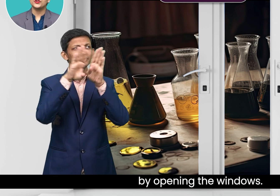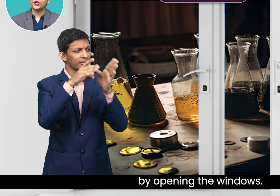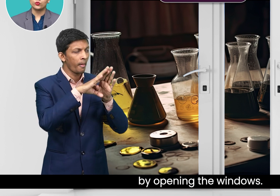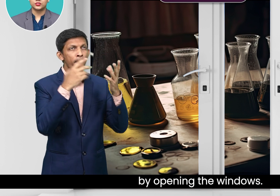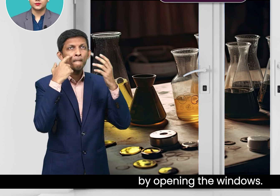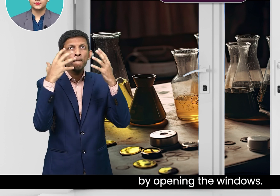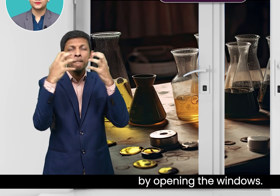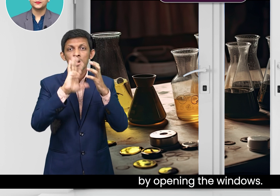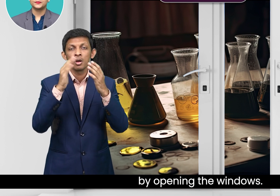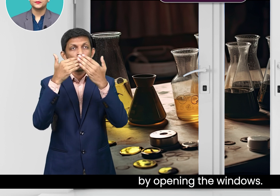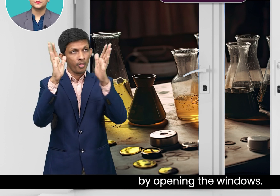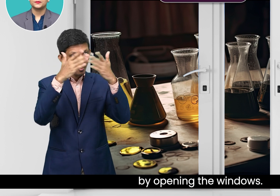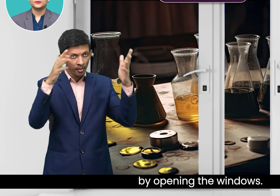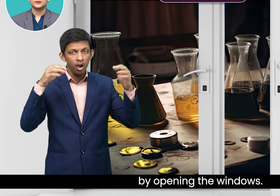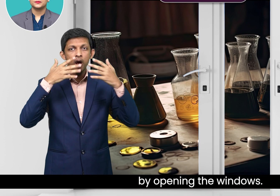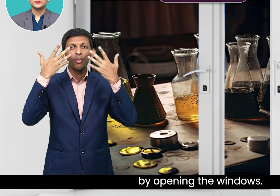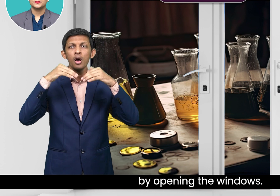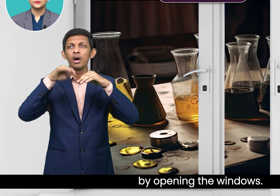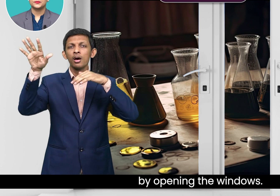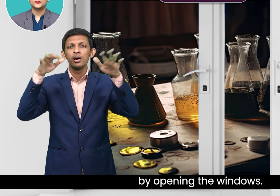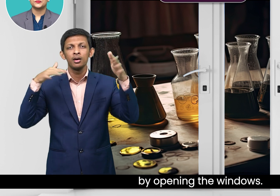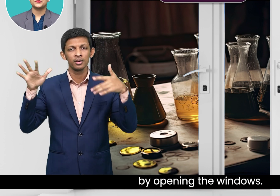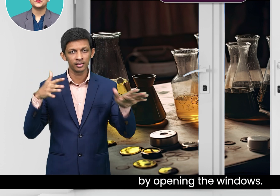the windows.